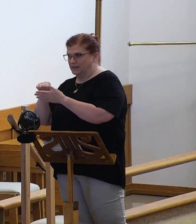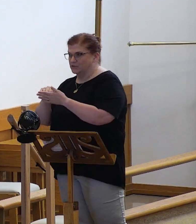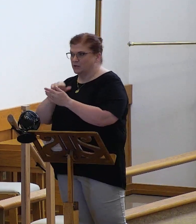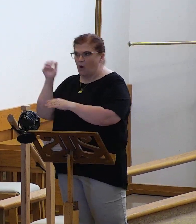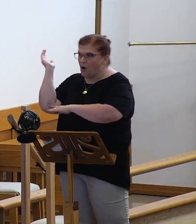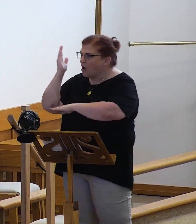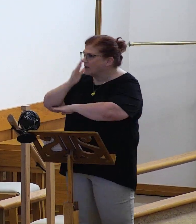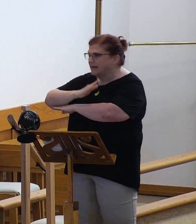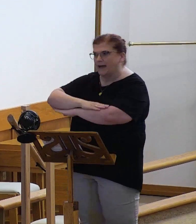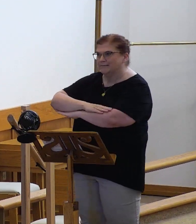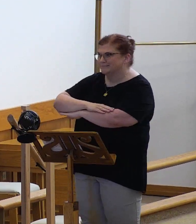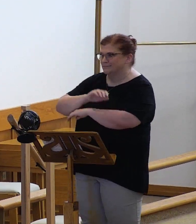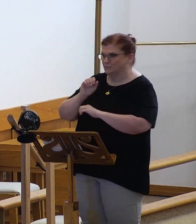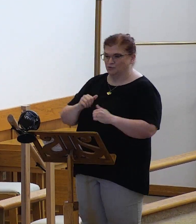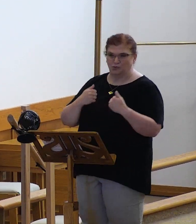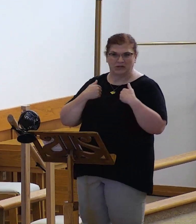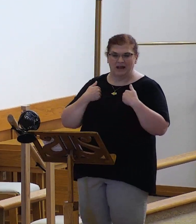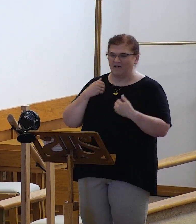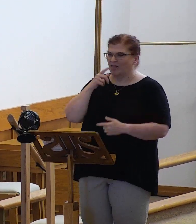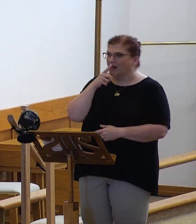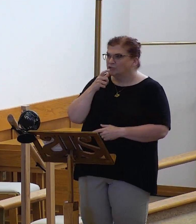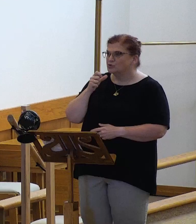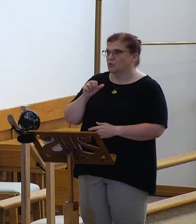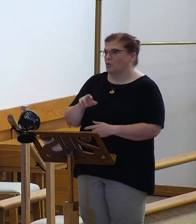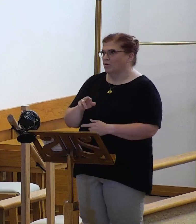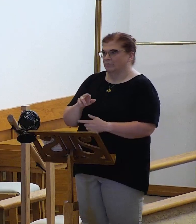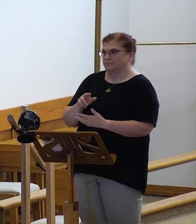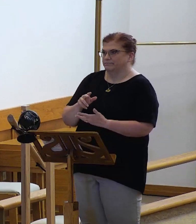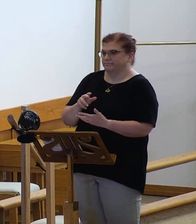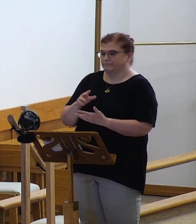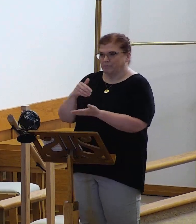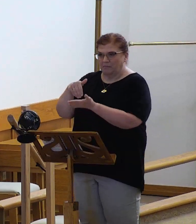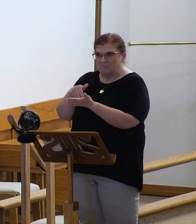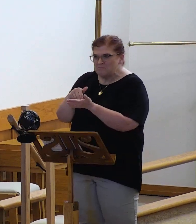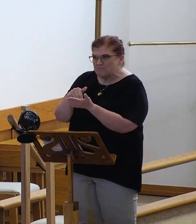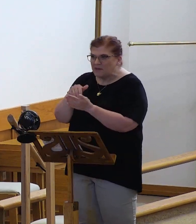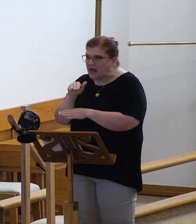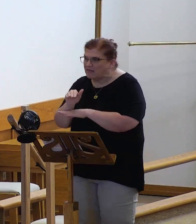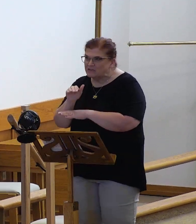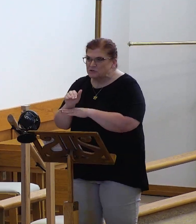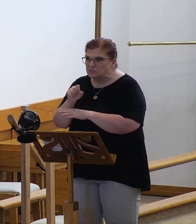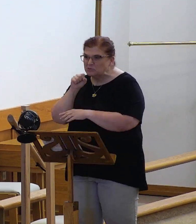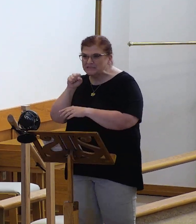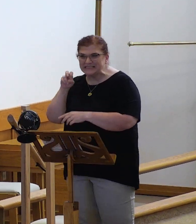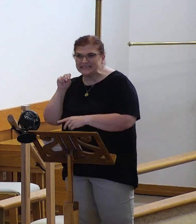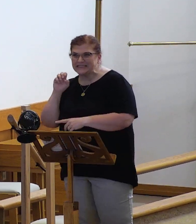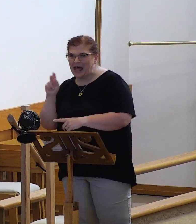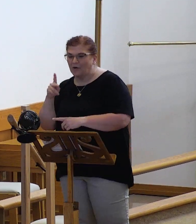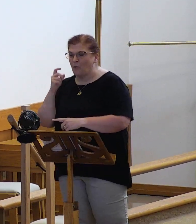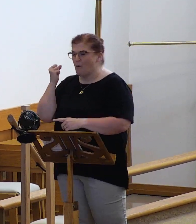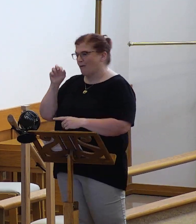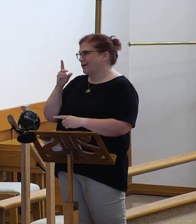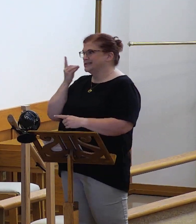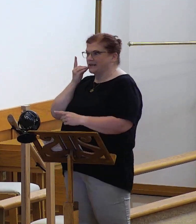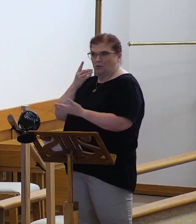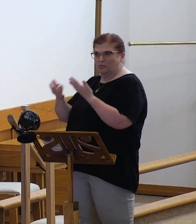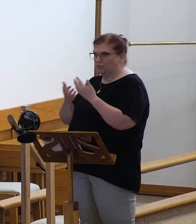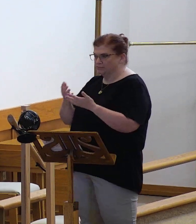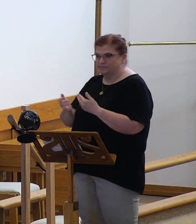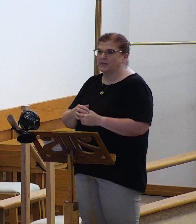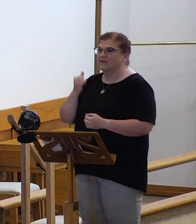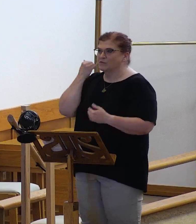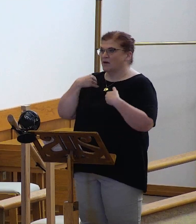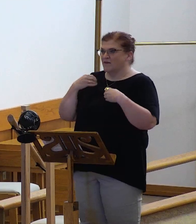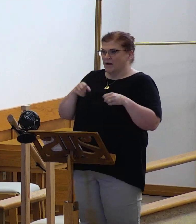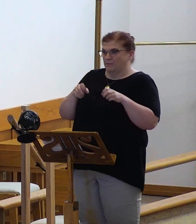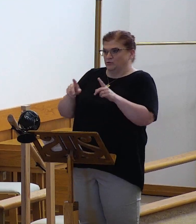day, so you can even have lunch, or you can have a mid-afternoon snack, or even dinner. So if you have got an opportunity to